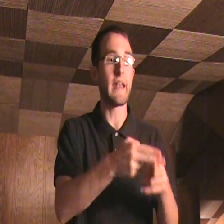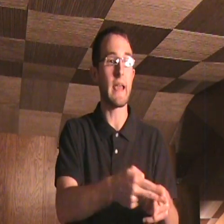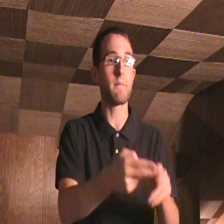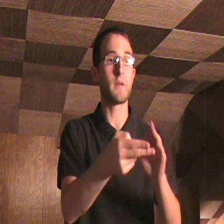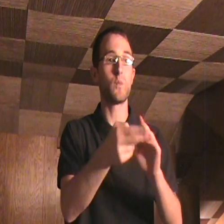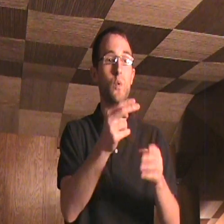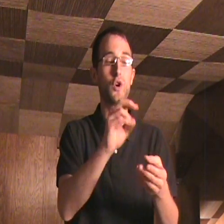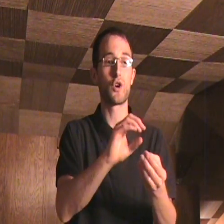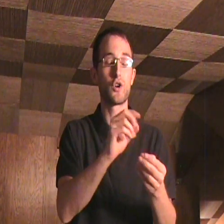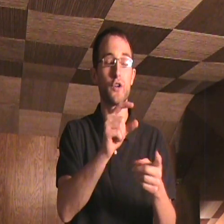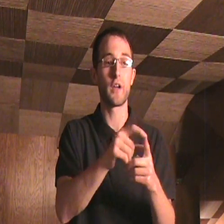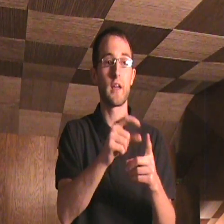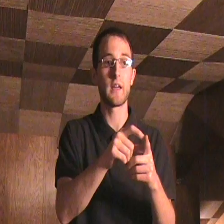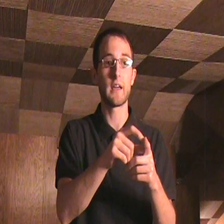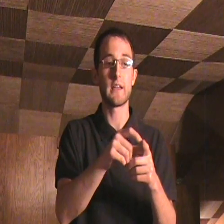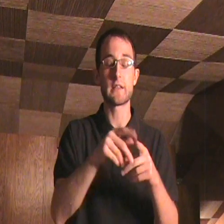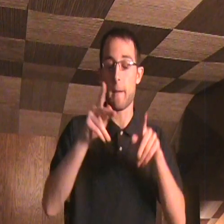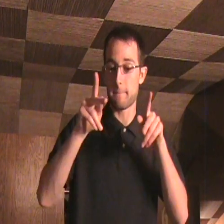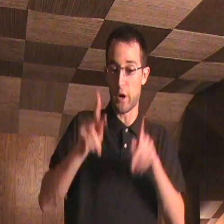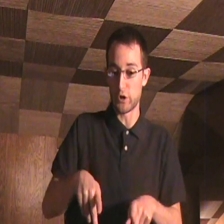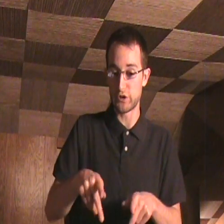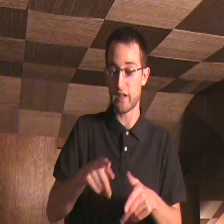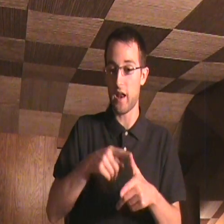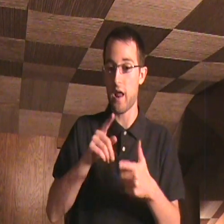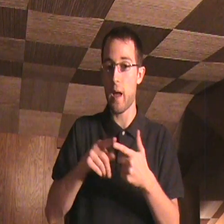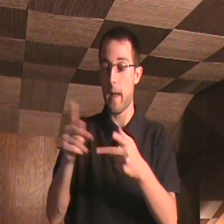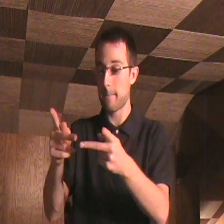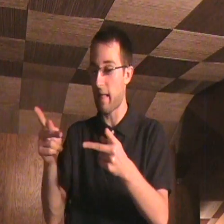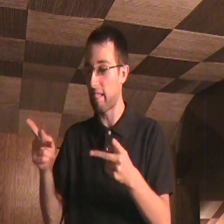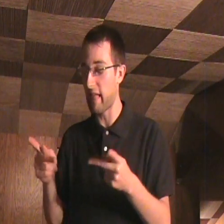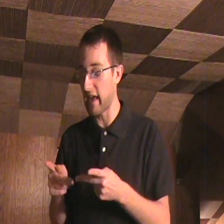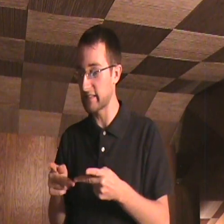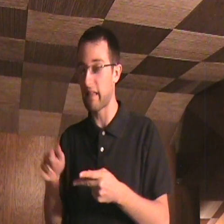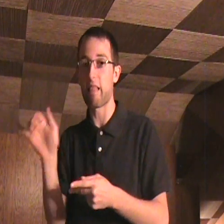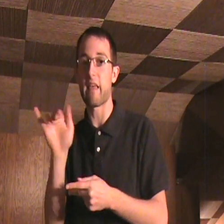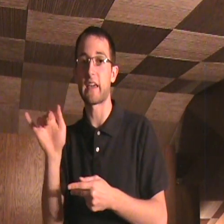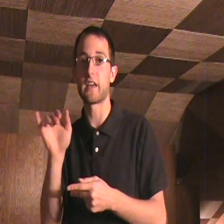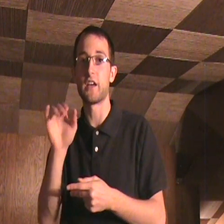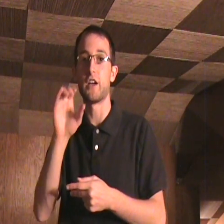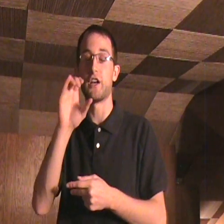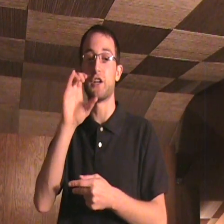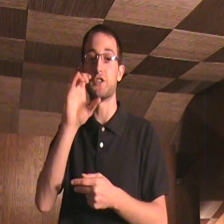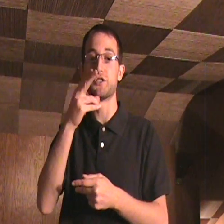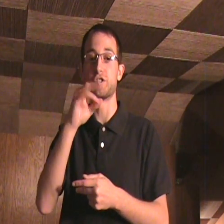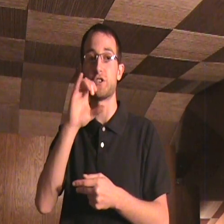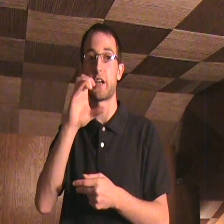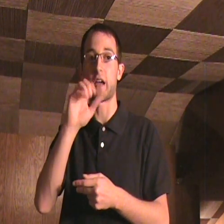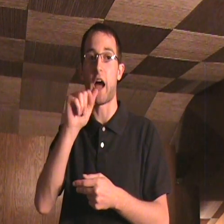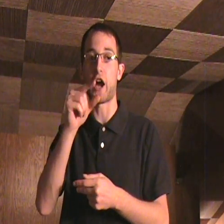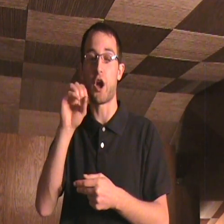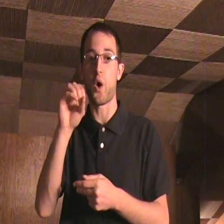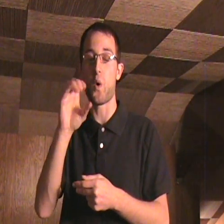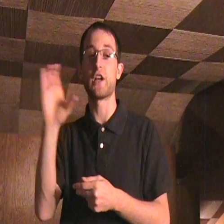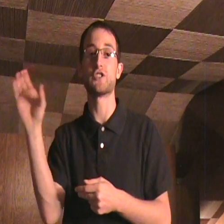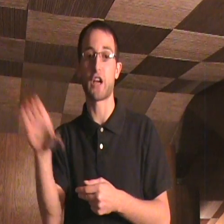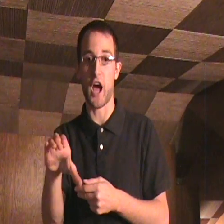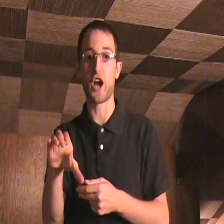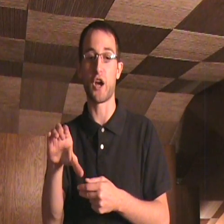person or a place, like Chicago, that's a naming word, right? Or a